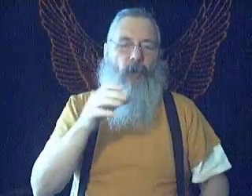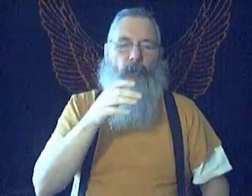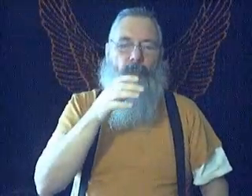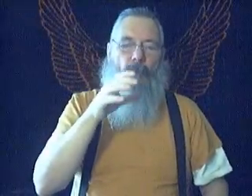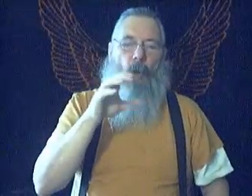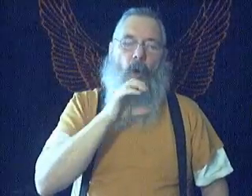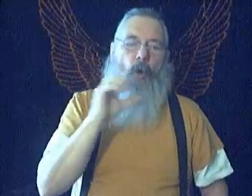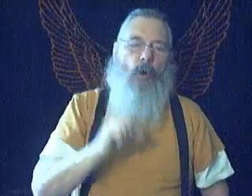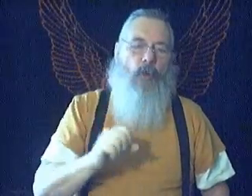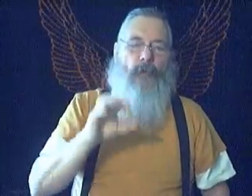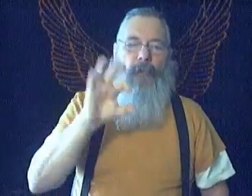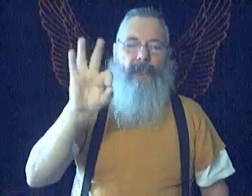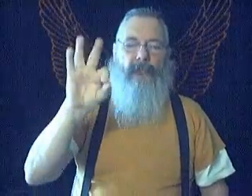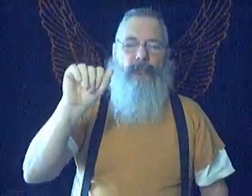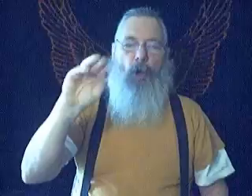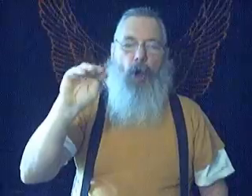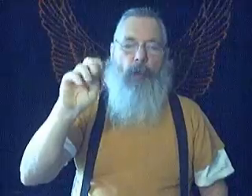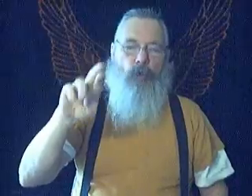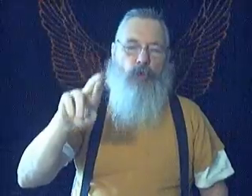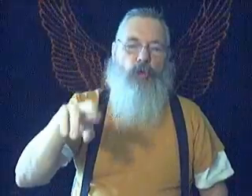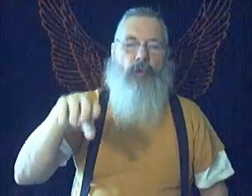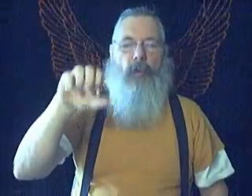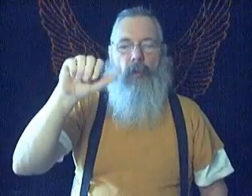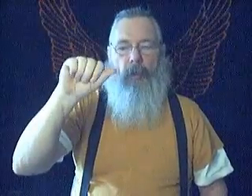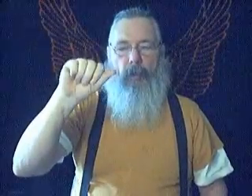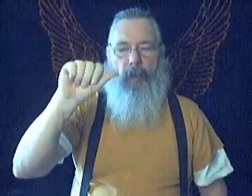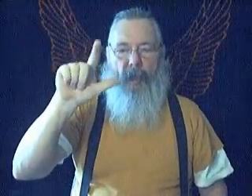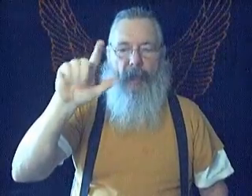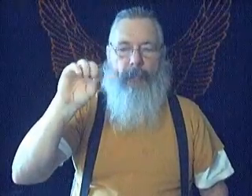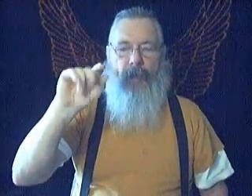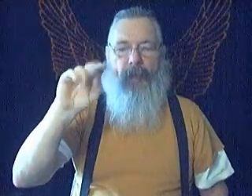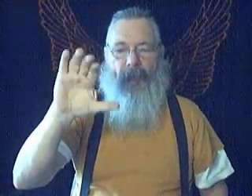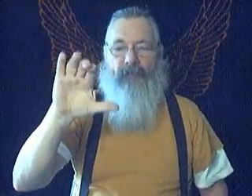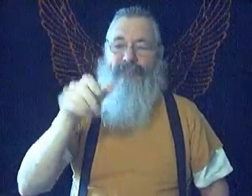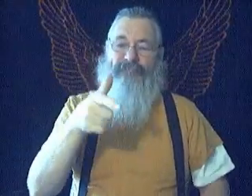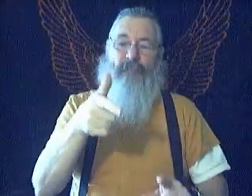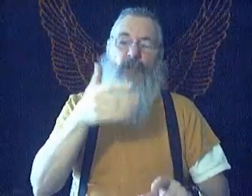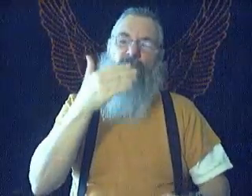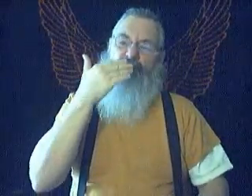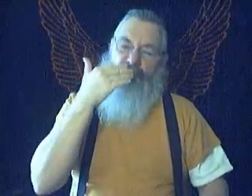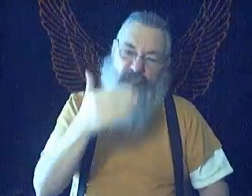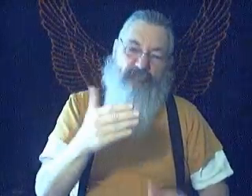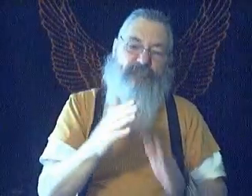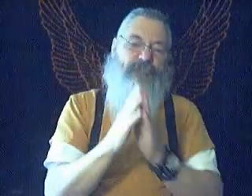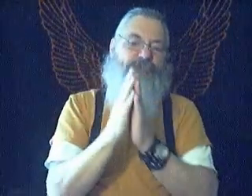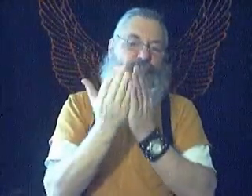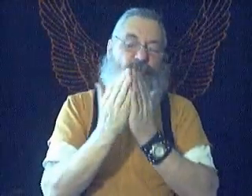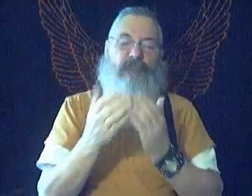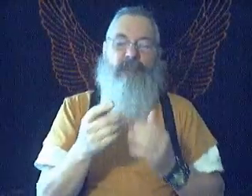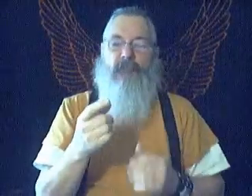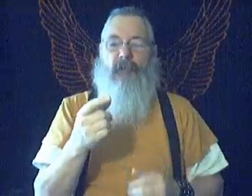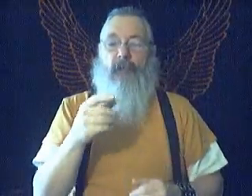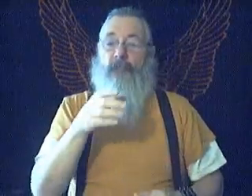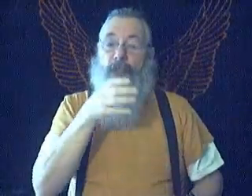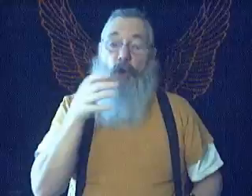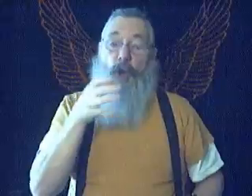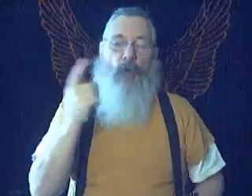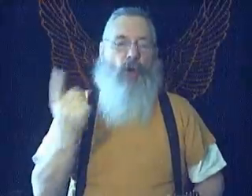She can purr and itchy toes. Shake, shake, shake until you giggle. And her name starts with an O. Not that many names do. She wears